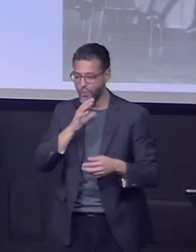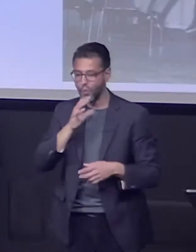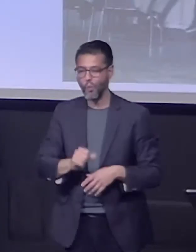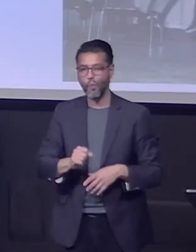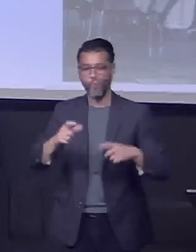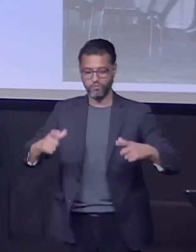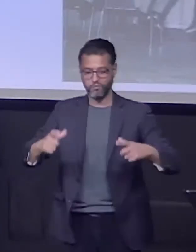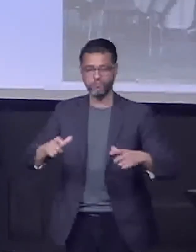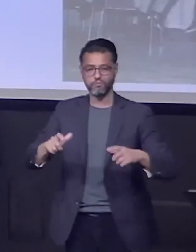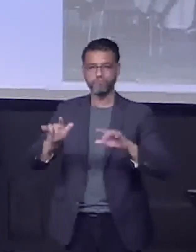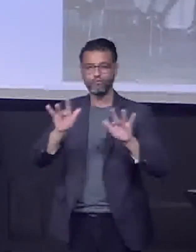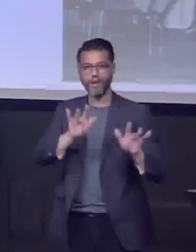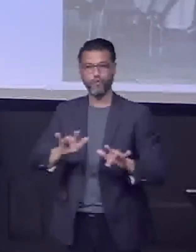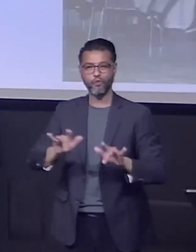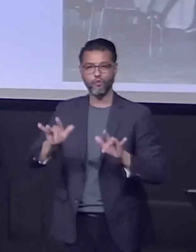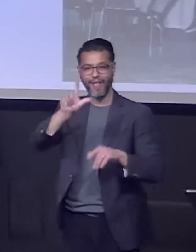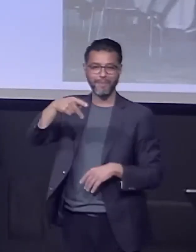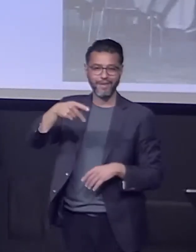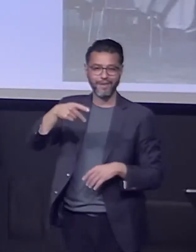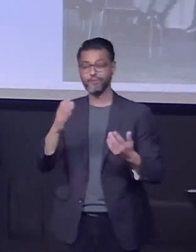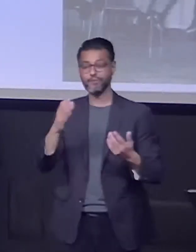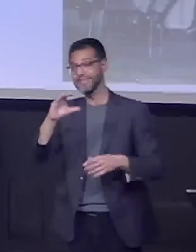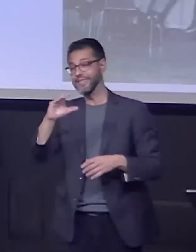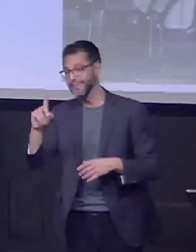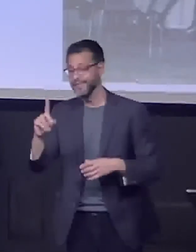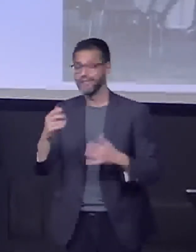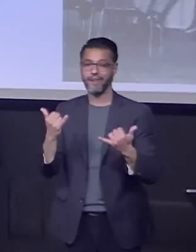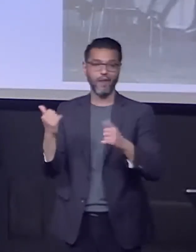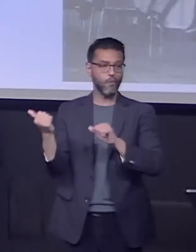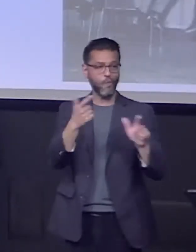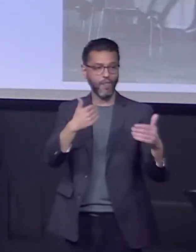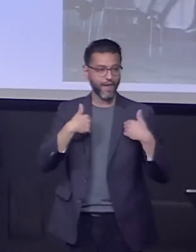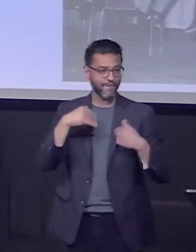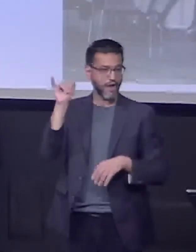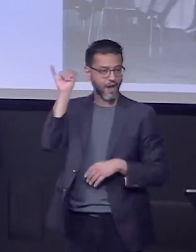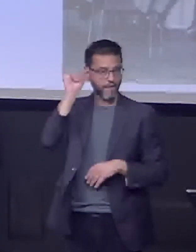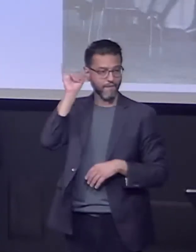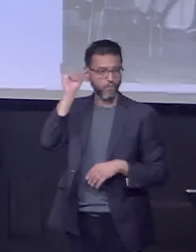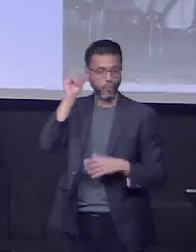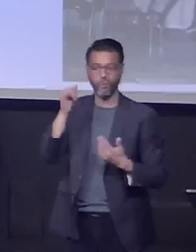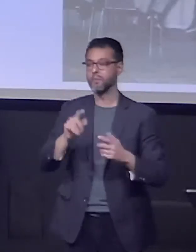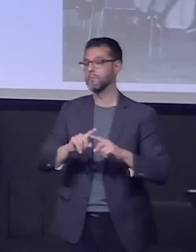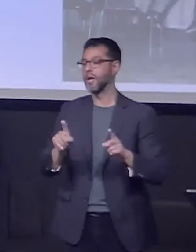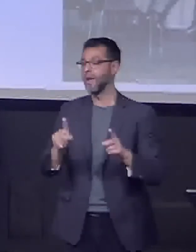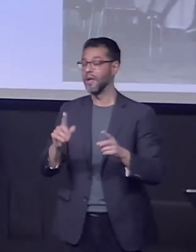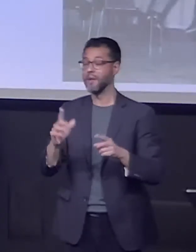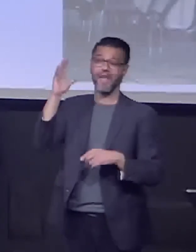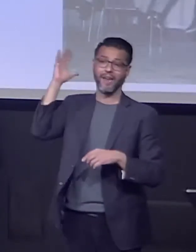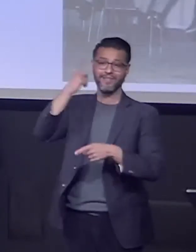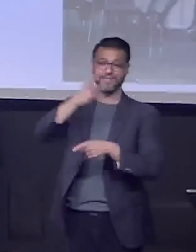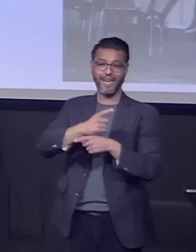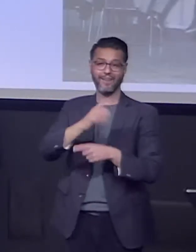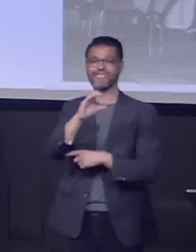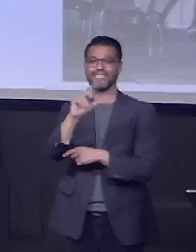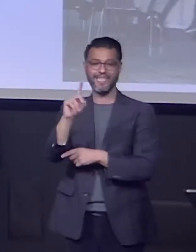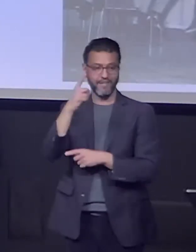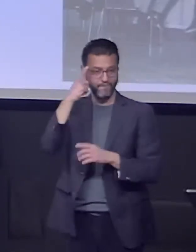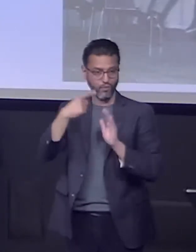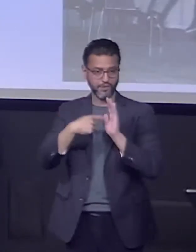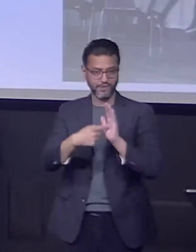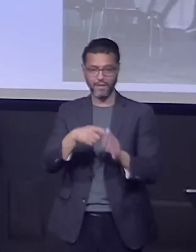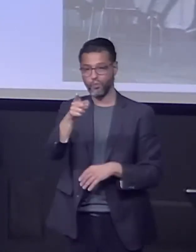LPs at home or your CDs, and now, of course, we all have our iPhones with the music on it. But in the days of CDs, let's say,